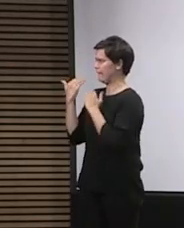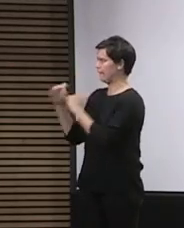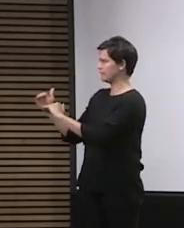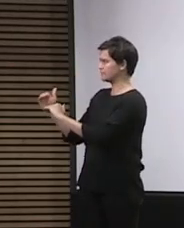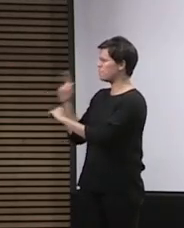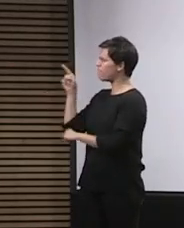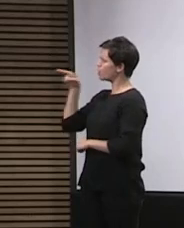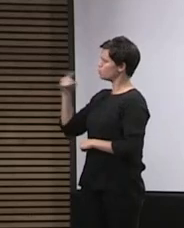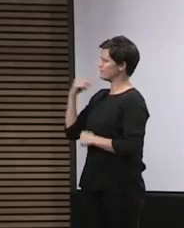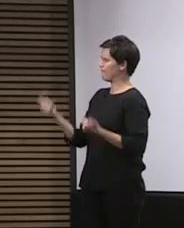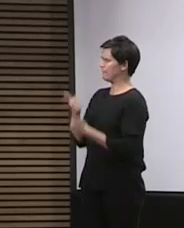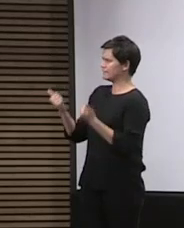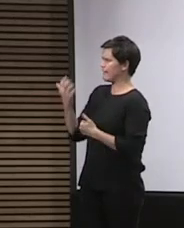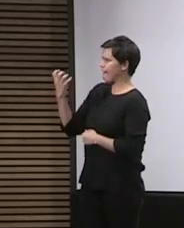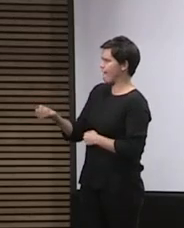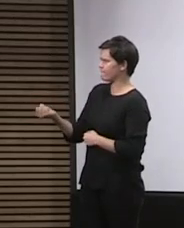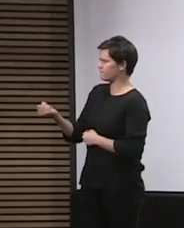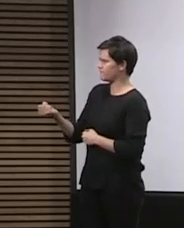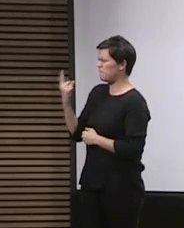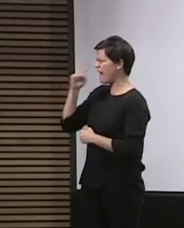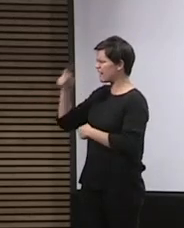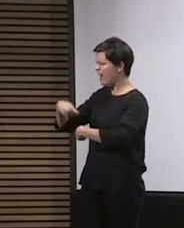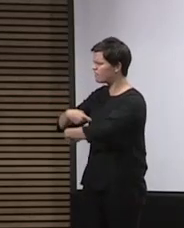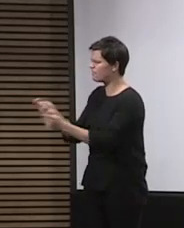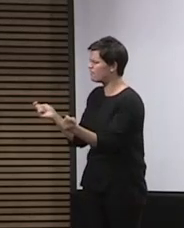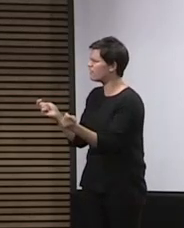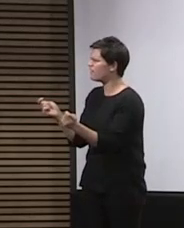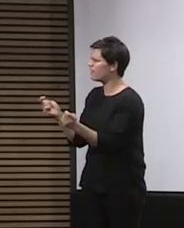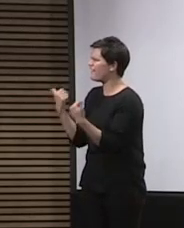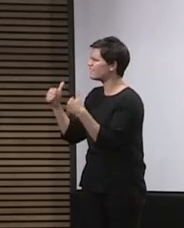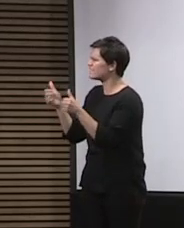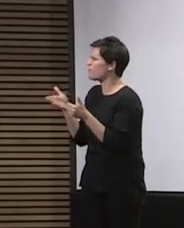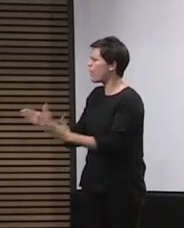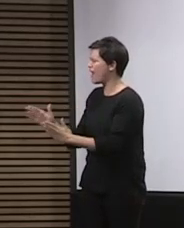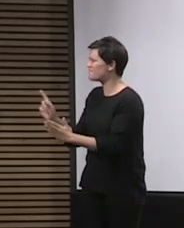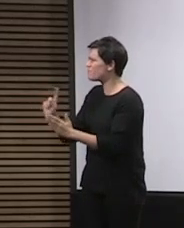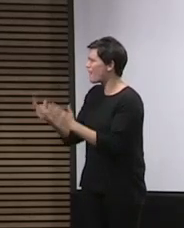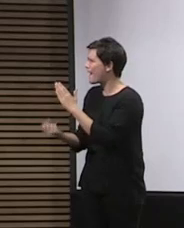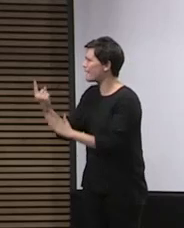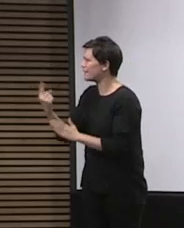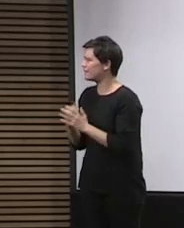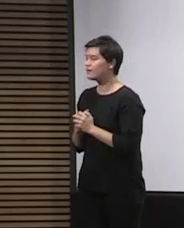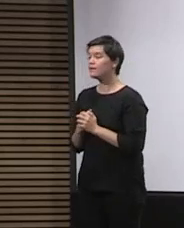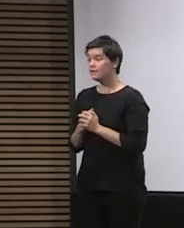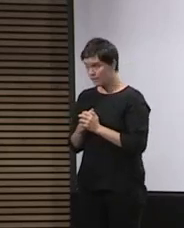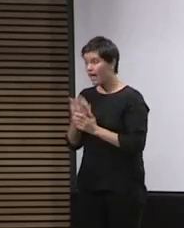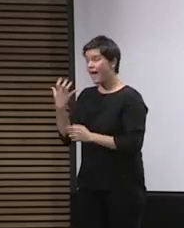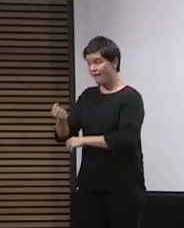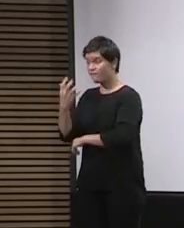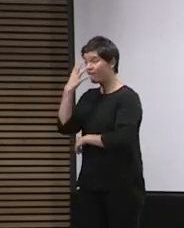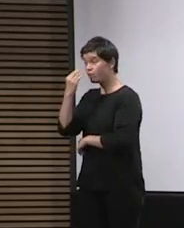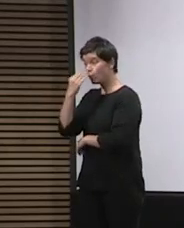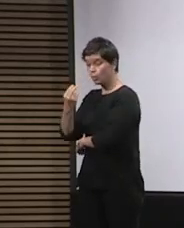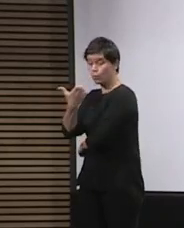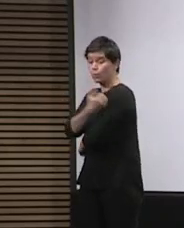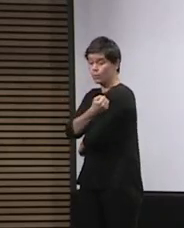plenty, and yet you've been unable to get them to the places that need them? Thank you. We have substantial stock of flu